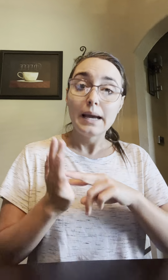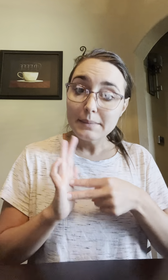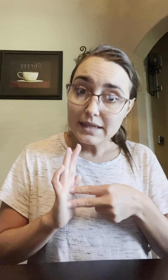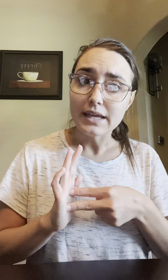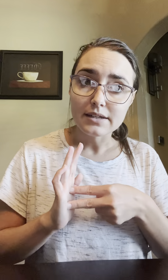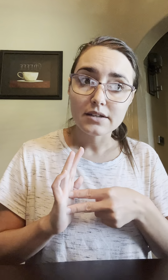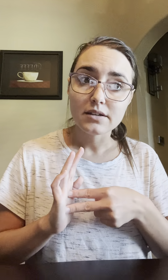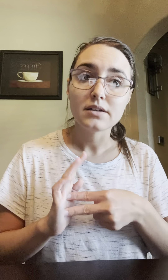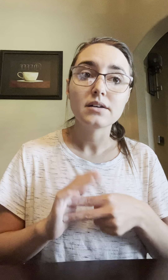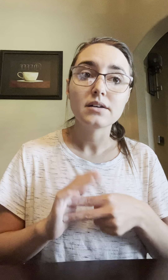mean it.